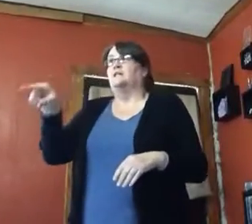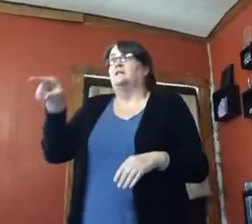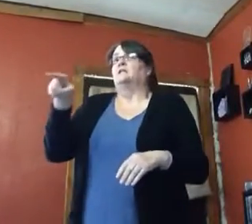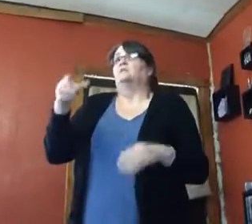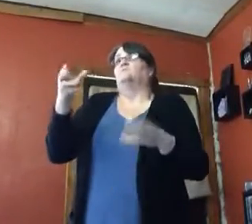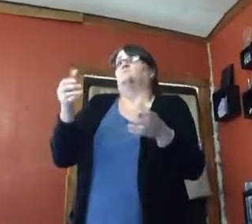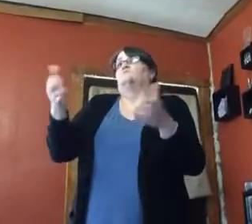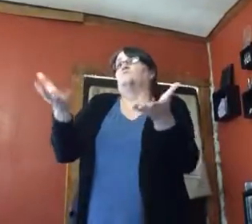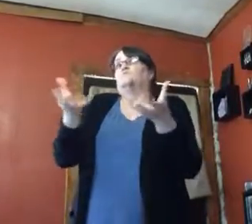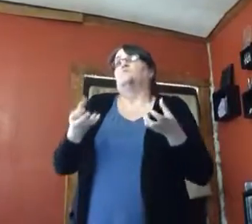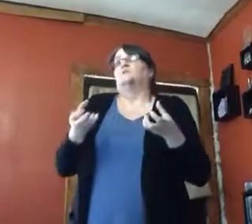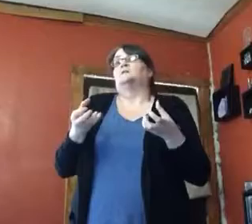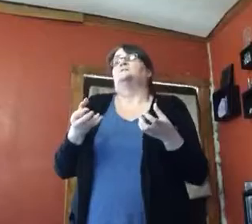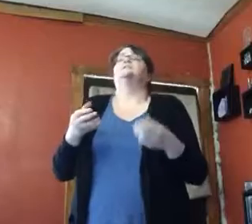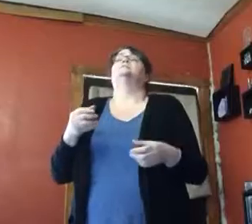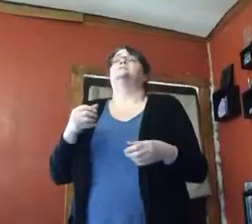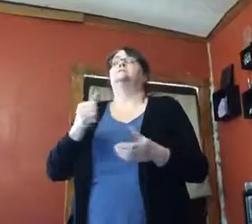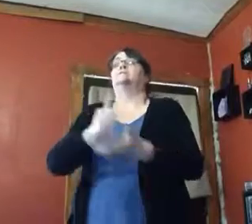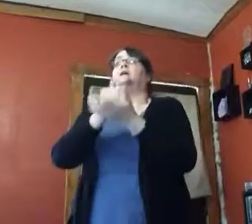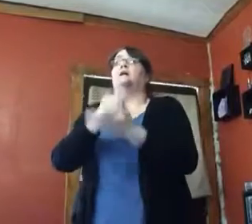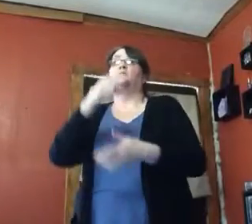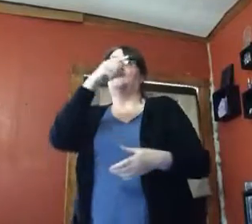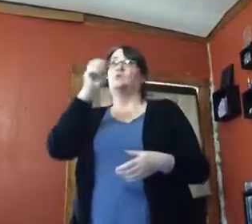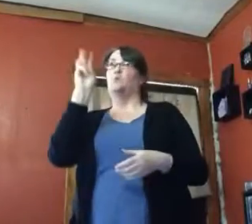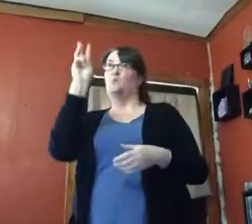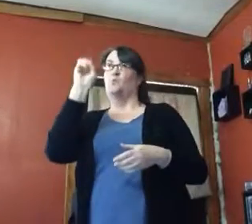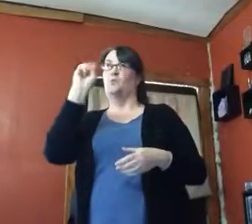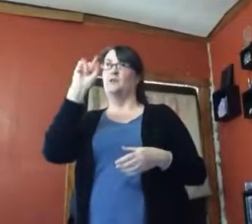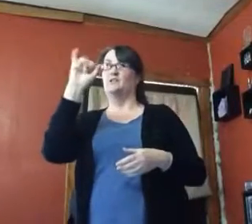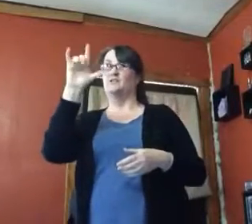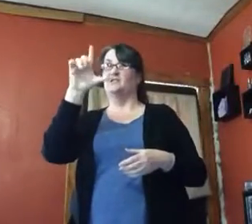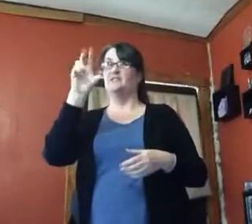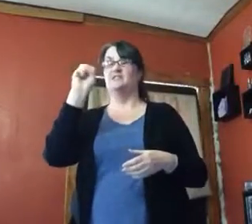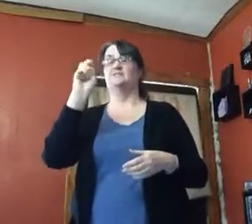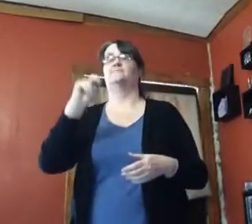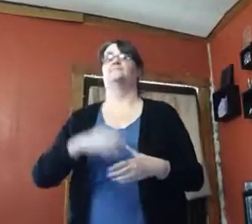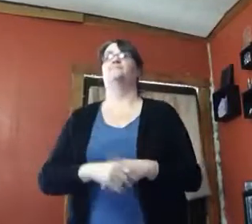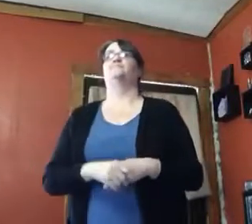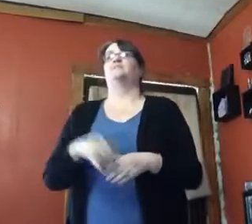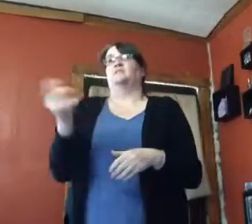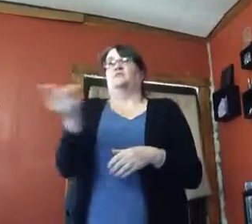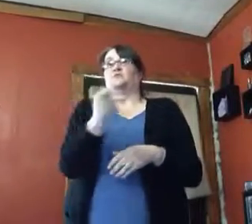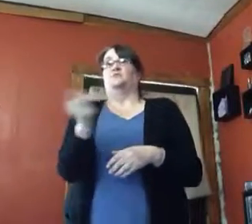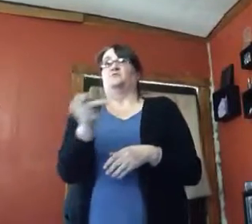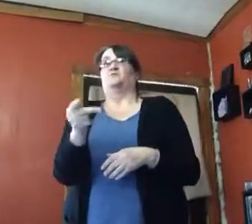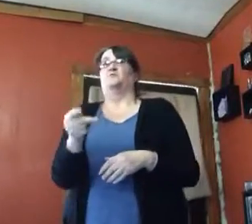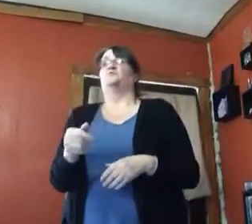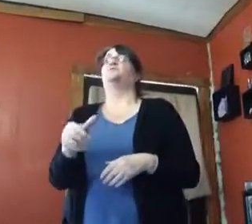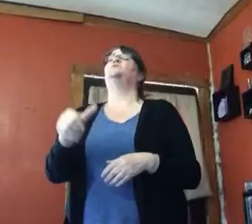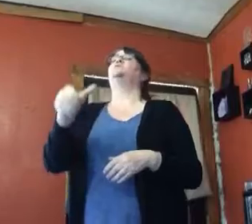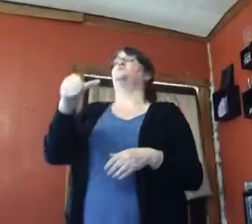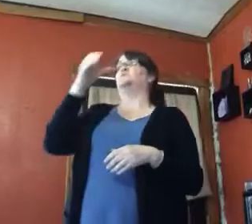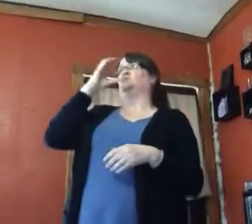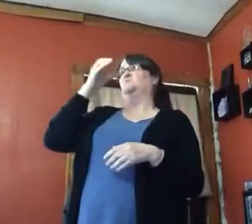power. Feeling a kinship of common suffering, and though drunk, Wilson attended his